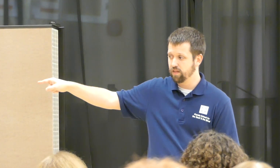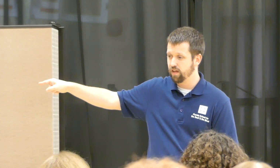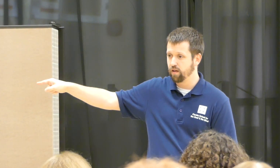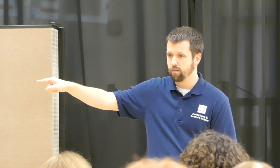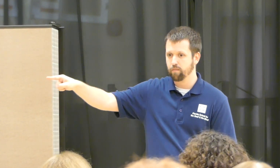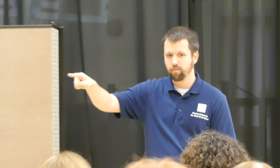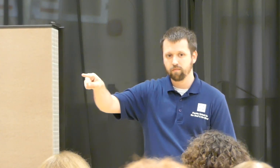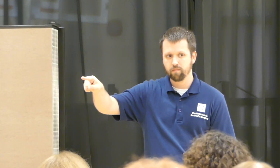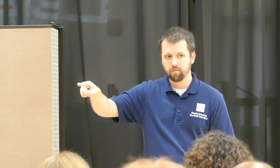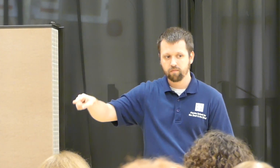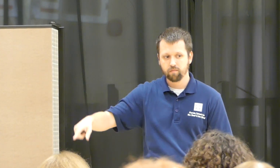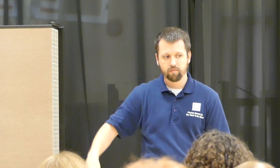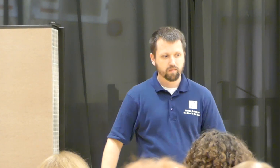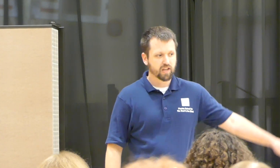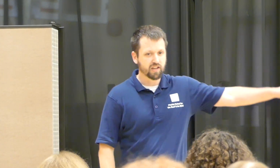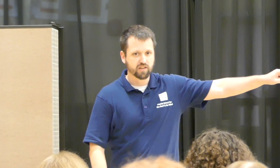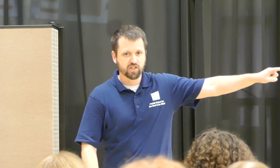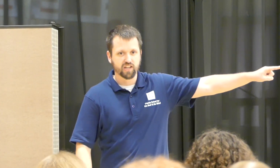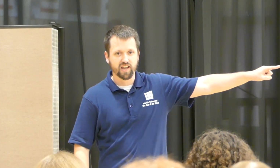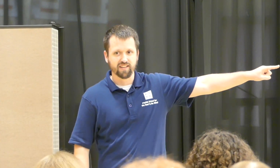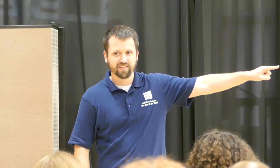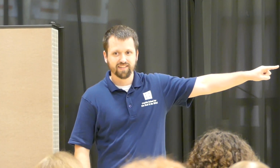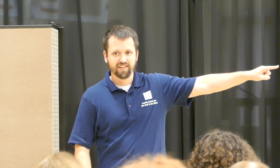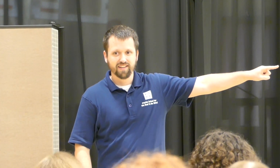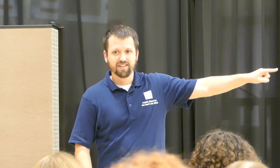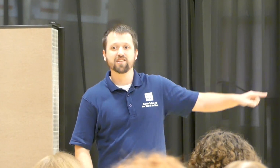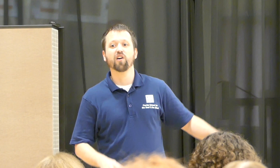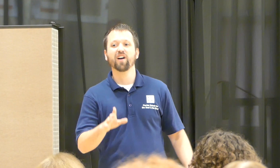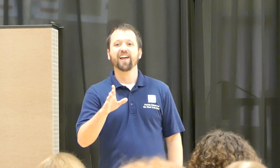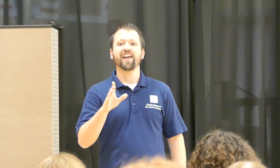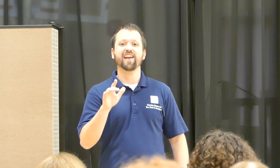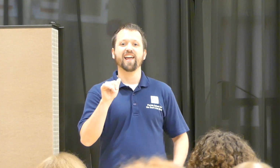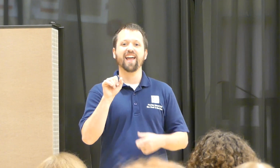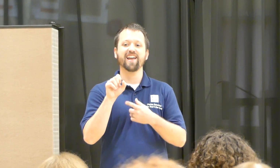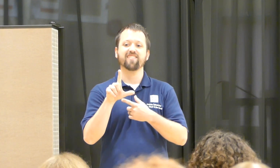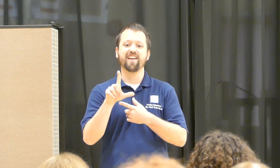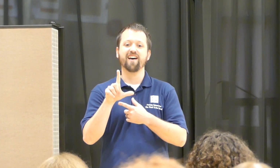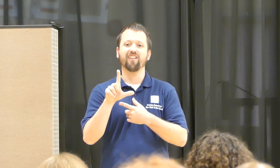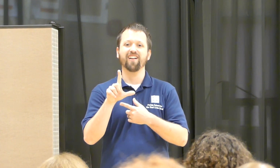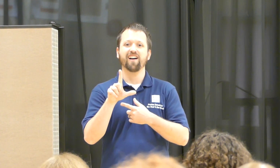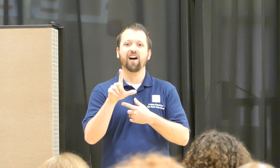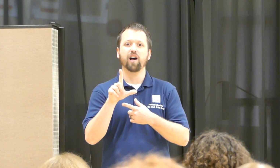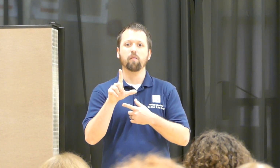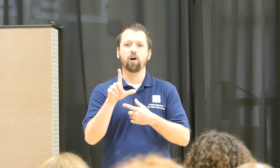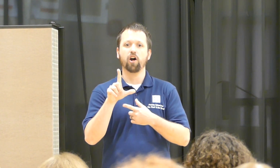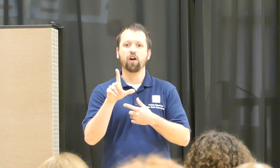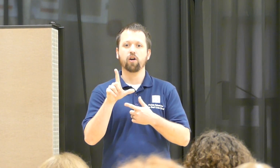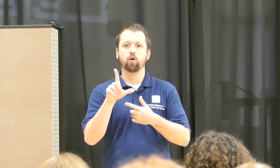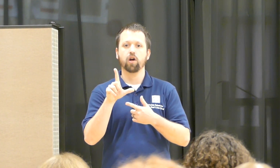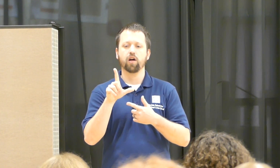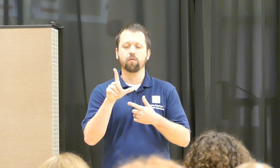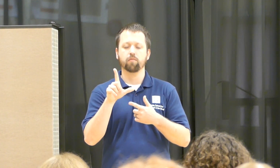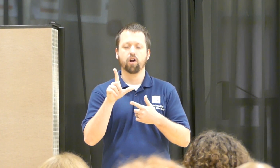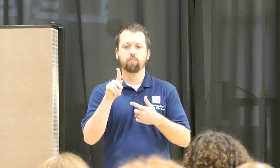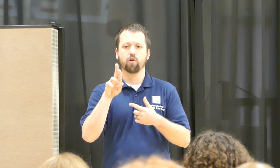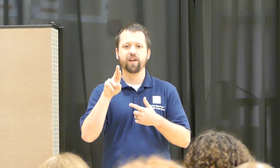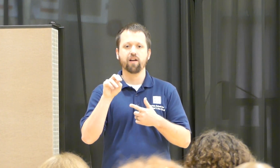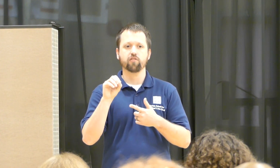them, he, she, it. So in ASL, our pronouns are